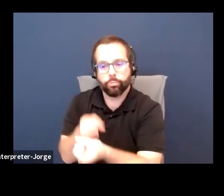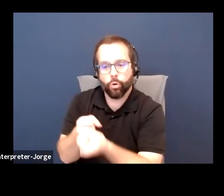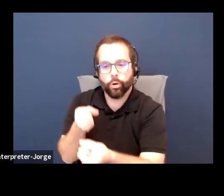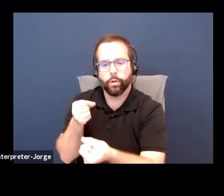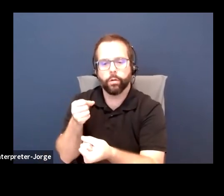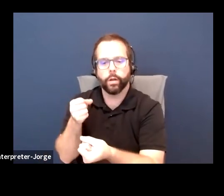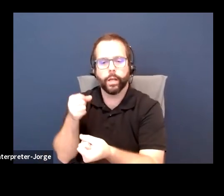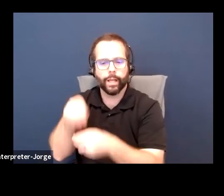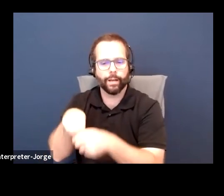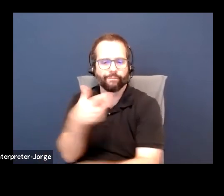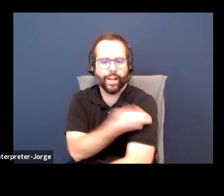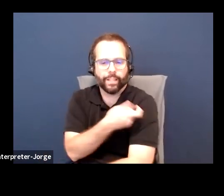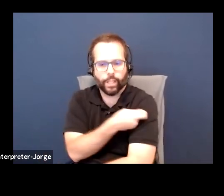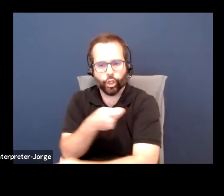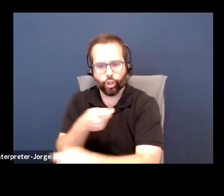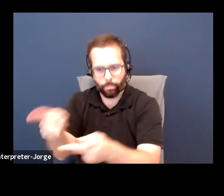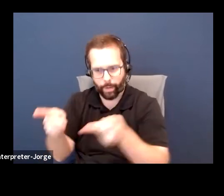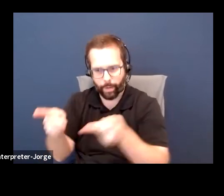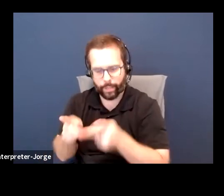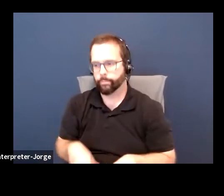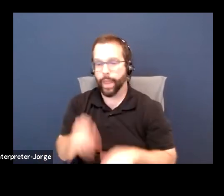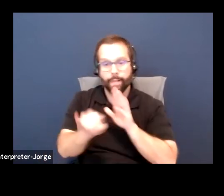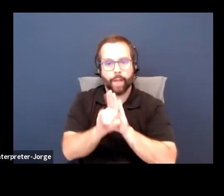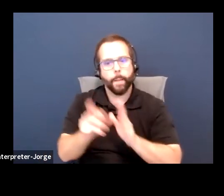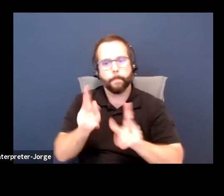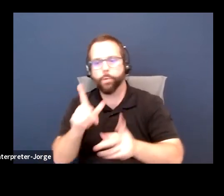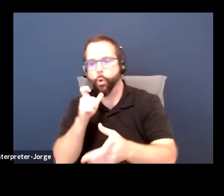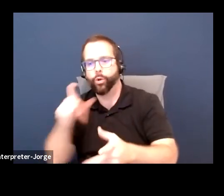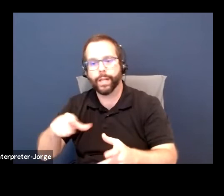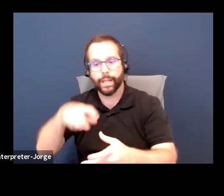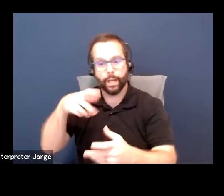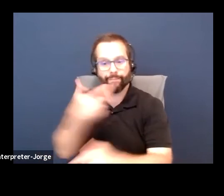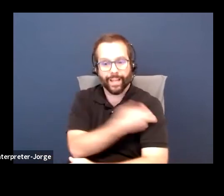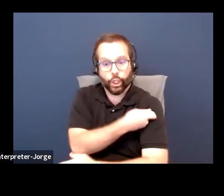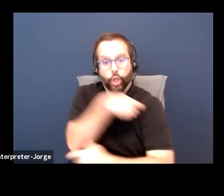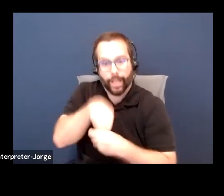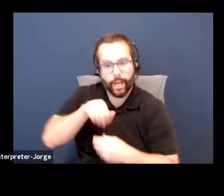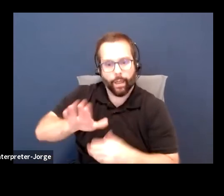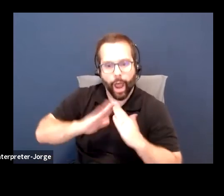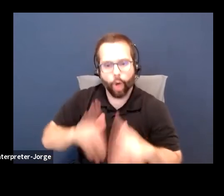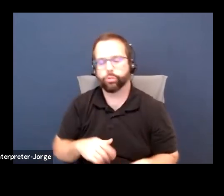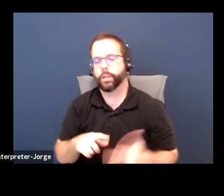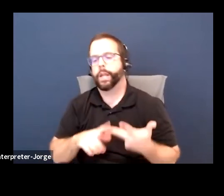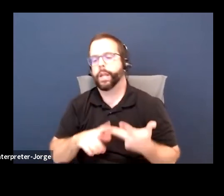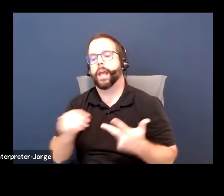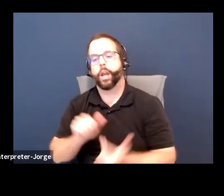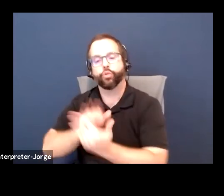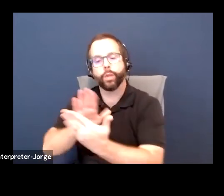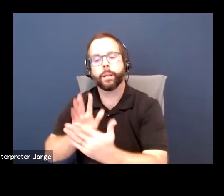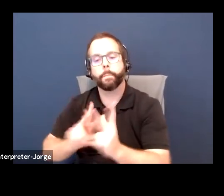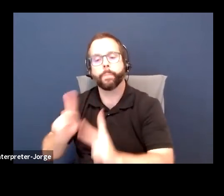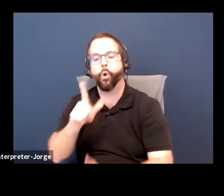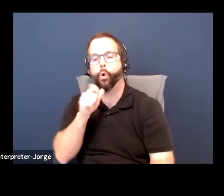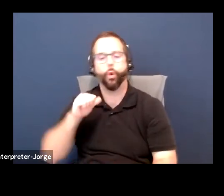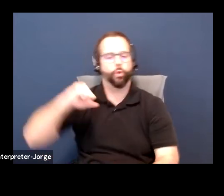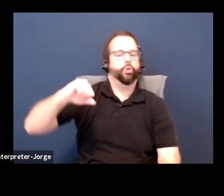sites, identifying people who need in-home vaccinations, and addressing vaccine hesitancy.